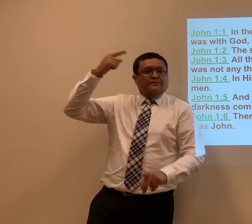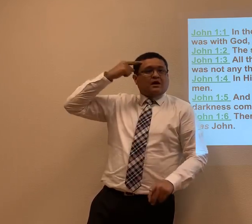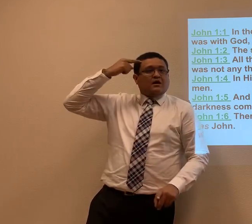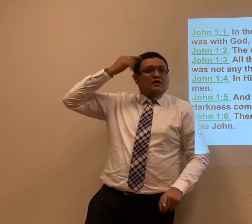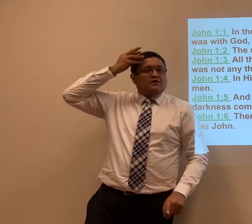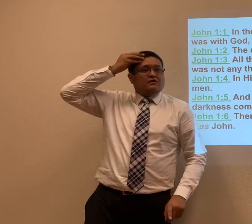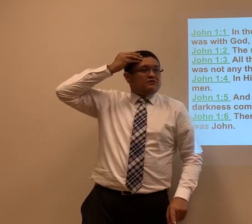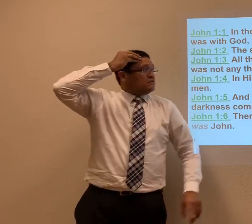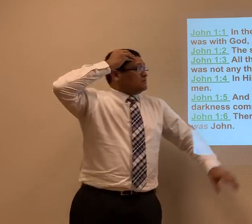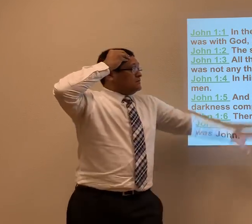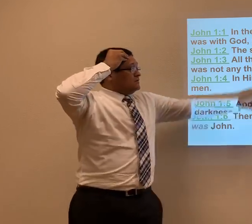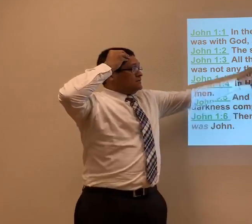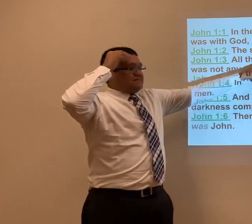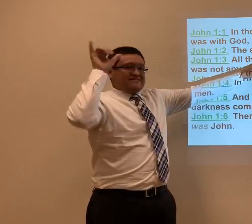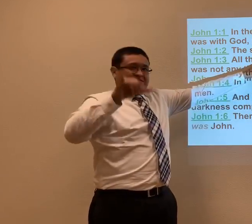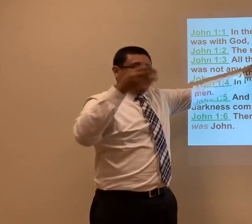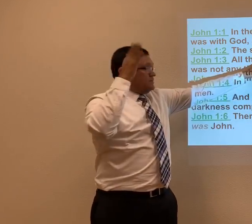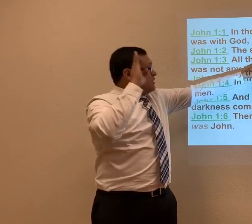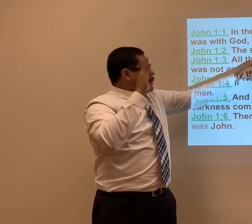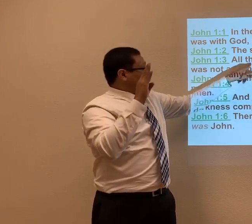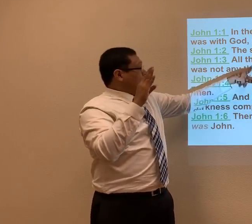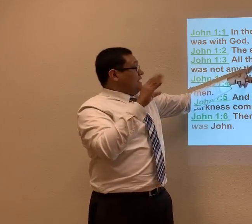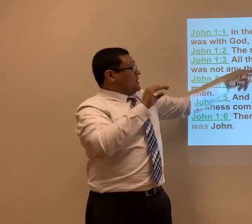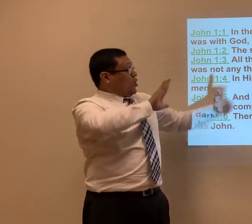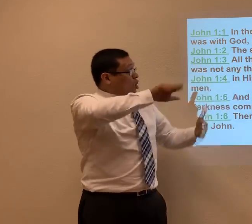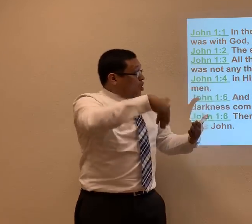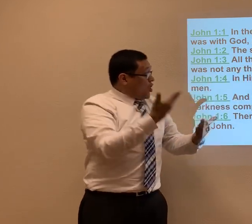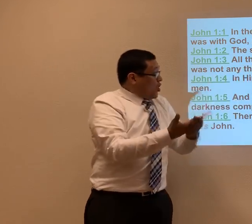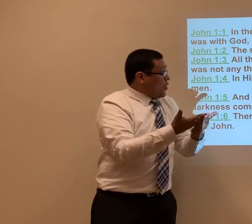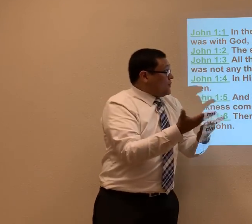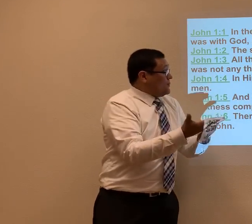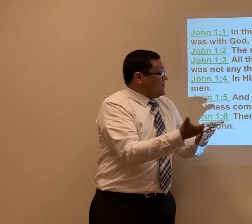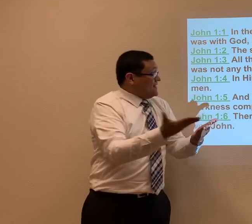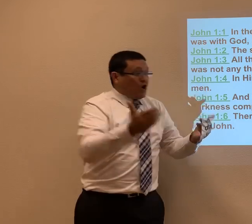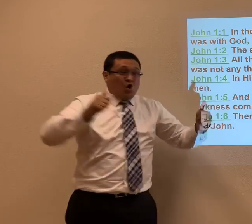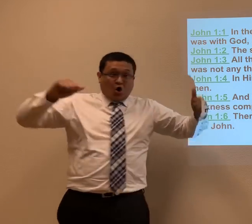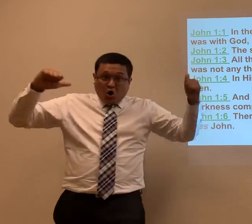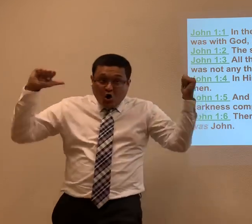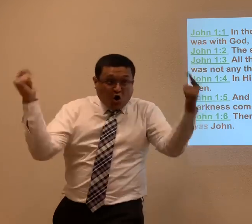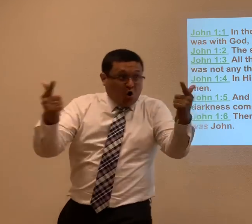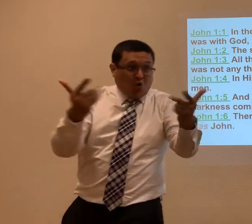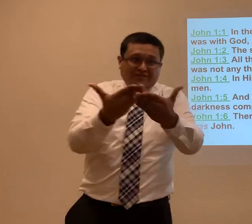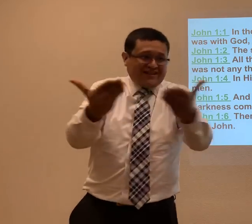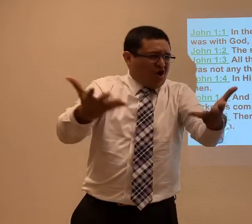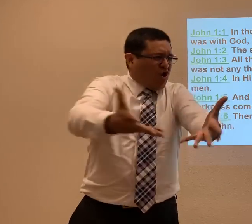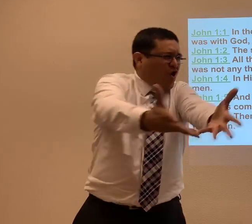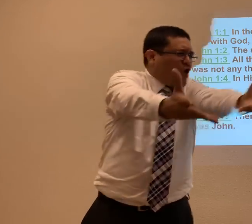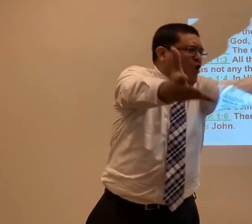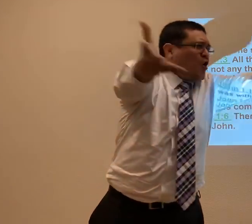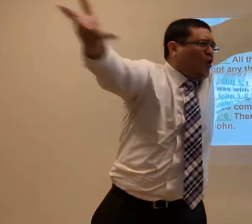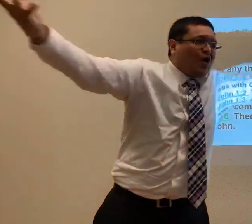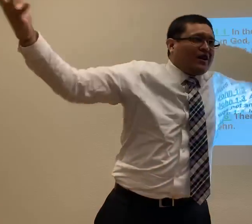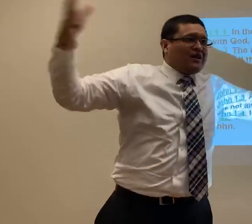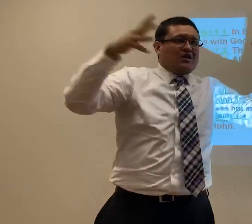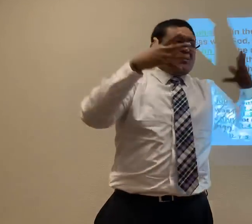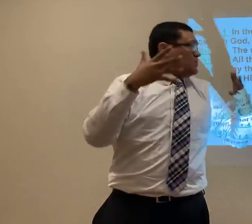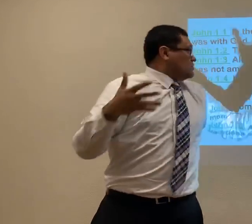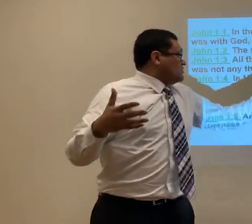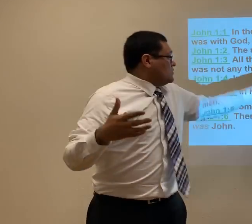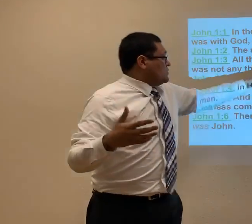spoke, the light was created from his mind. And all things were made by him. Everything, not just some